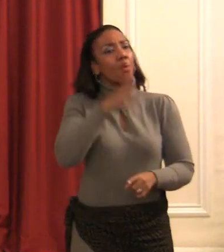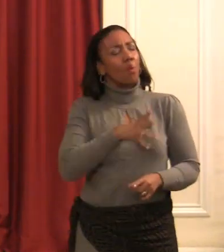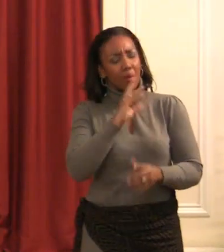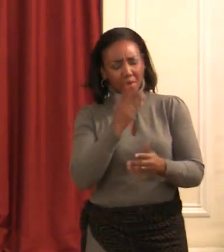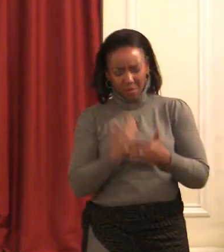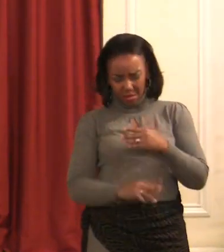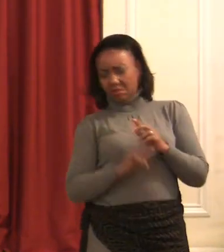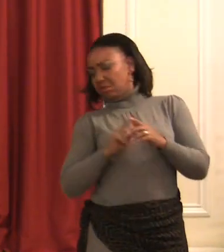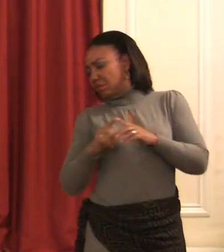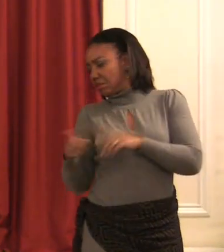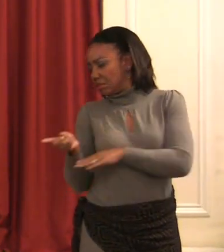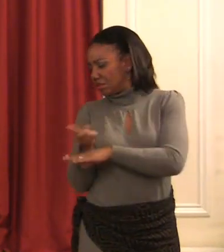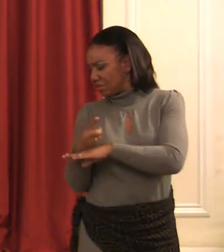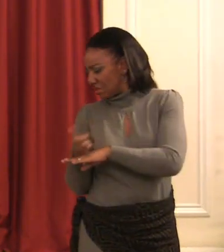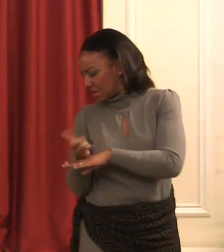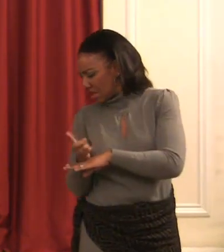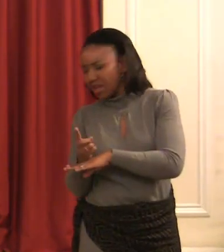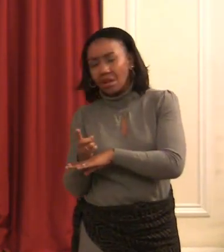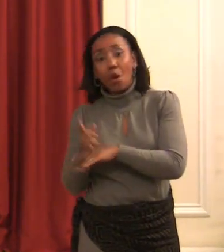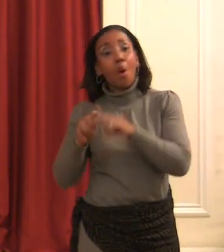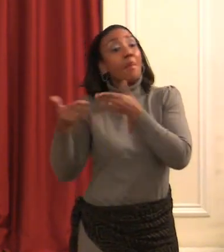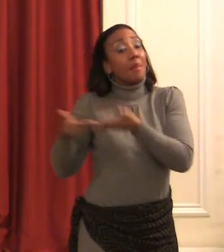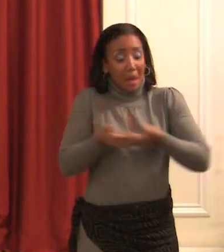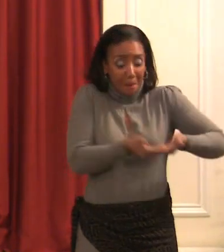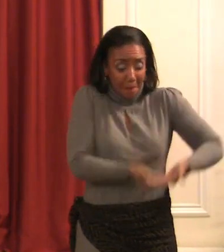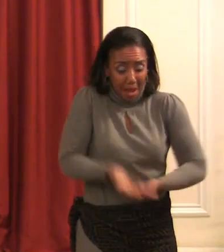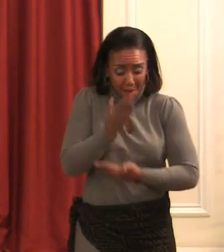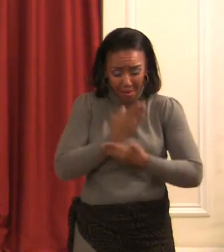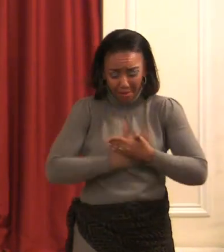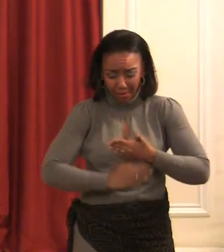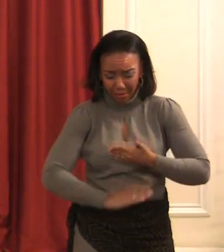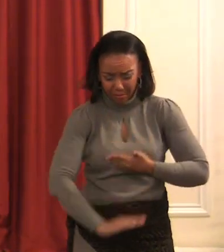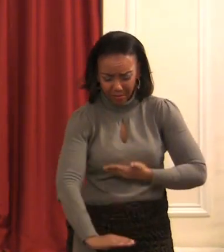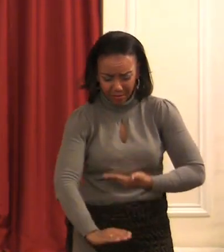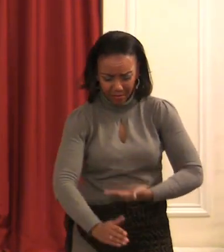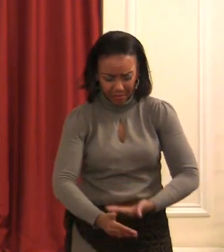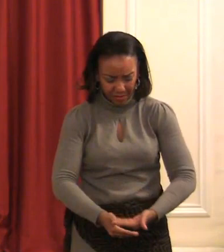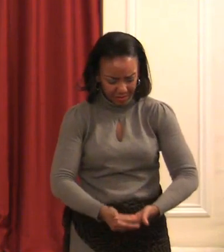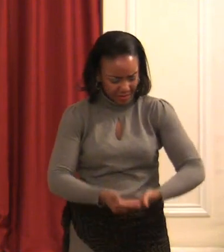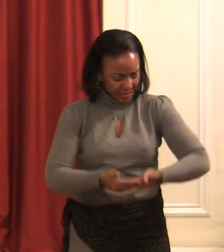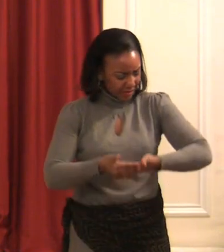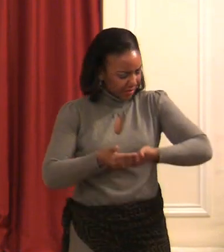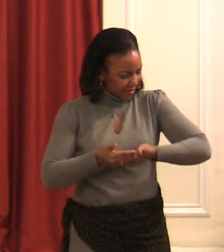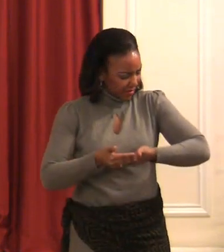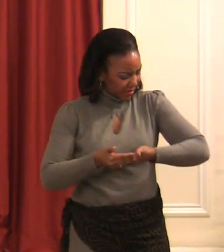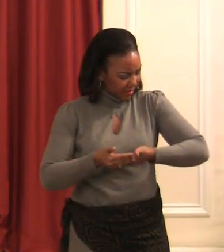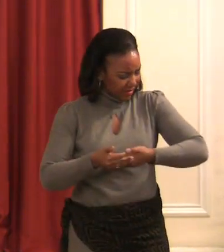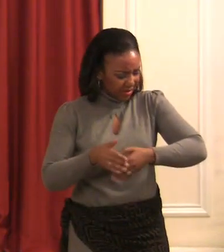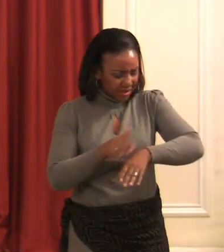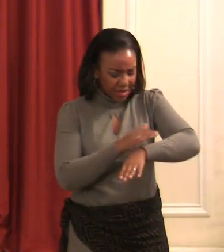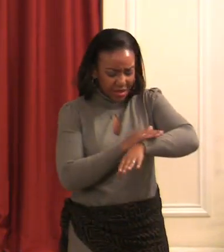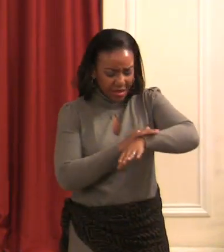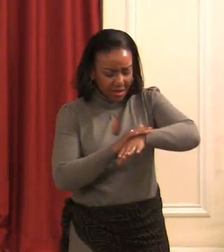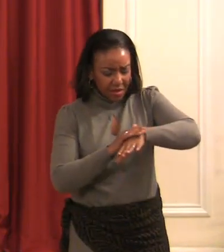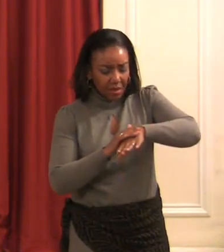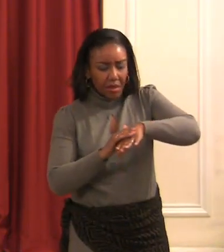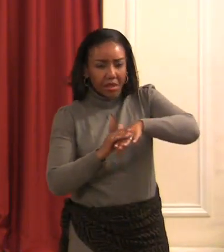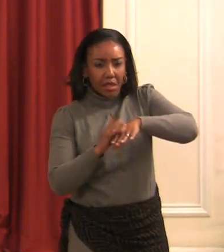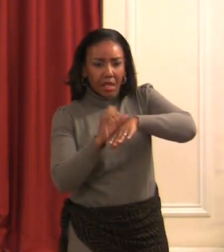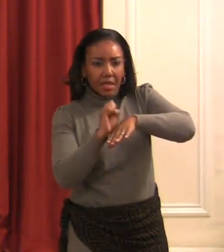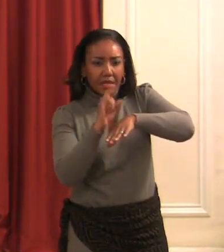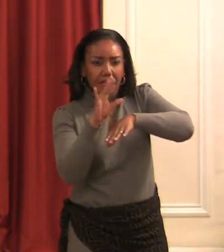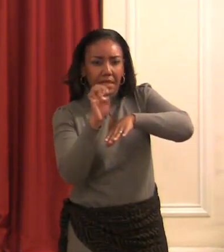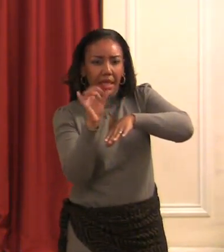she had grown a tail, the baby boy who emerged from his mother's womb flanked not in skin